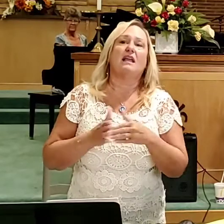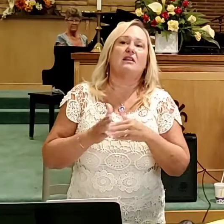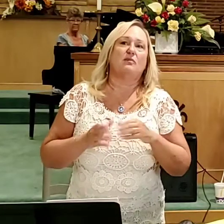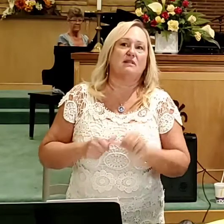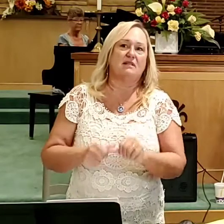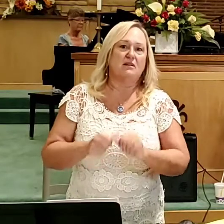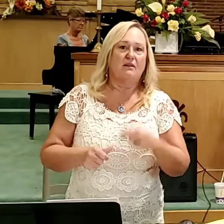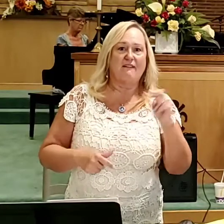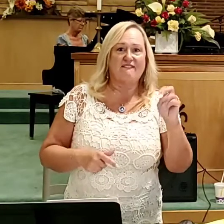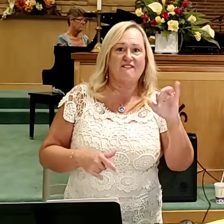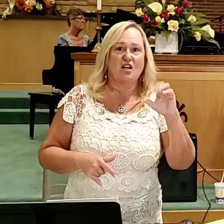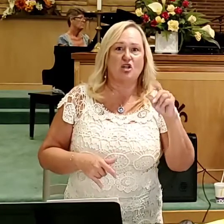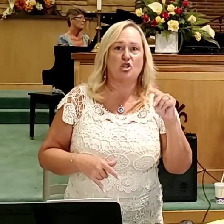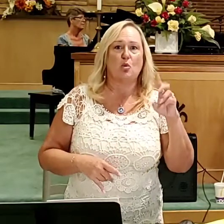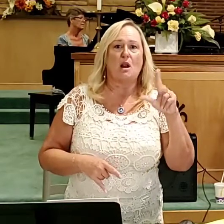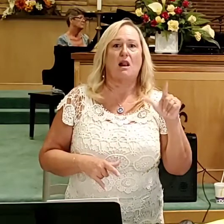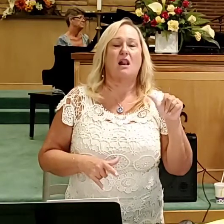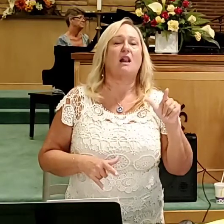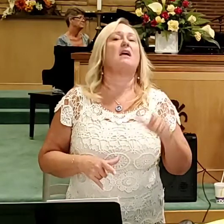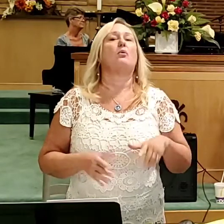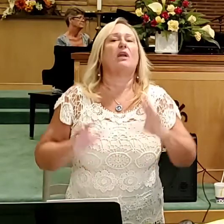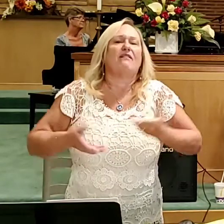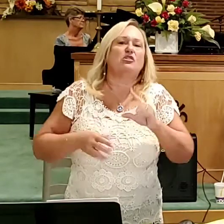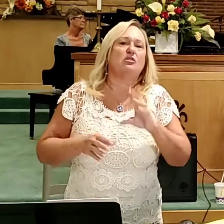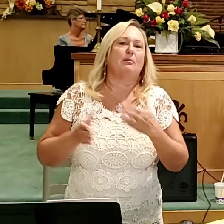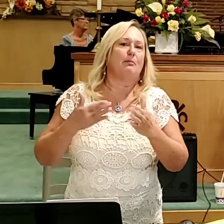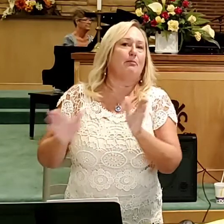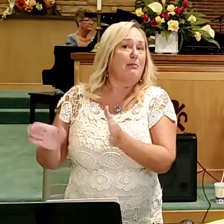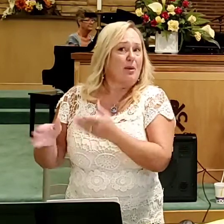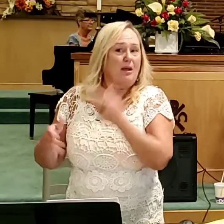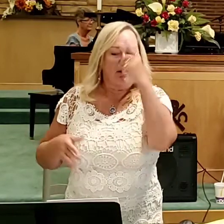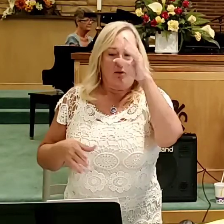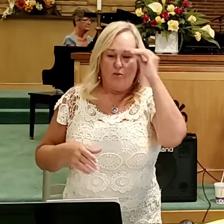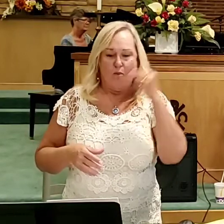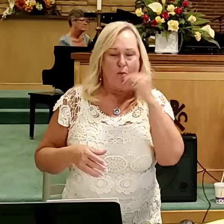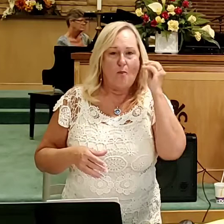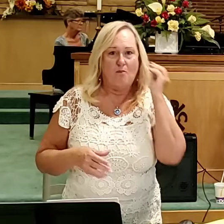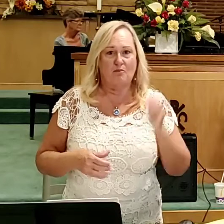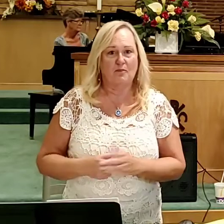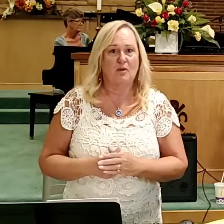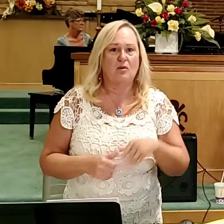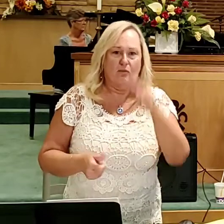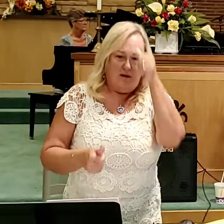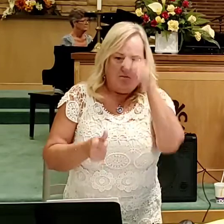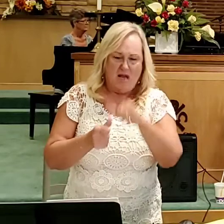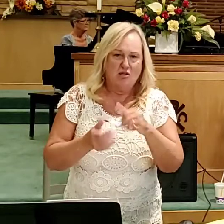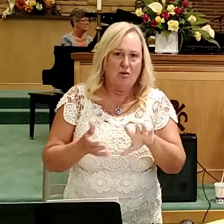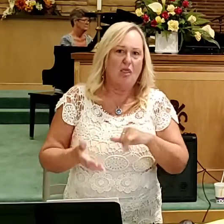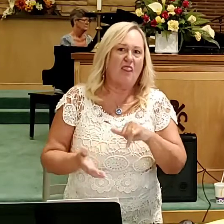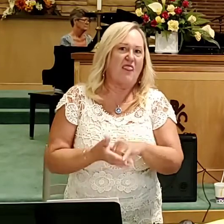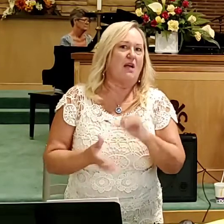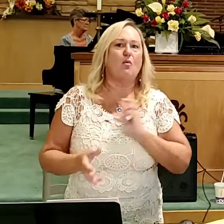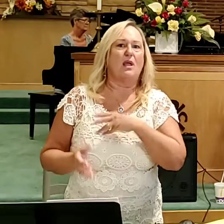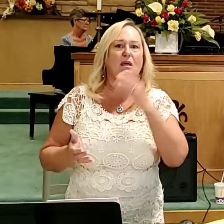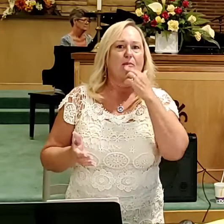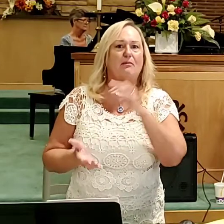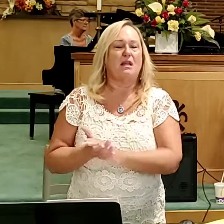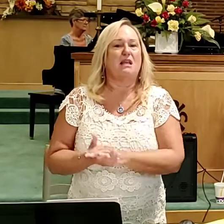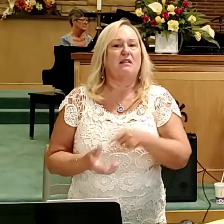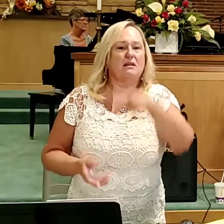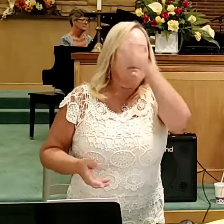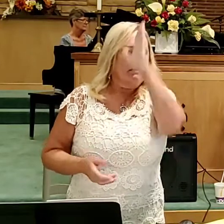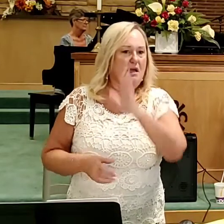still virtual, we invite you to be prepared at home. Again, we remind you that we believe that it